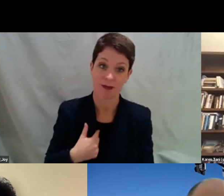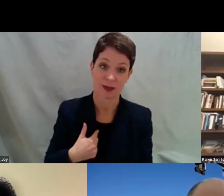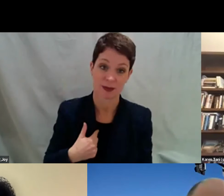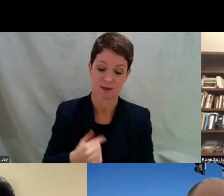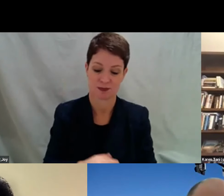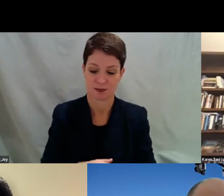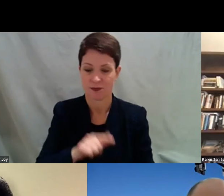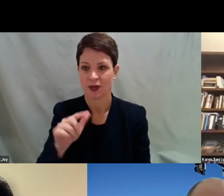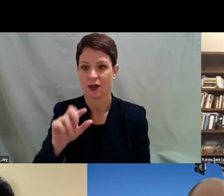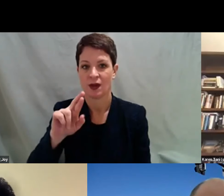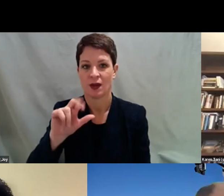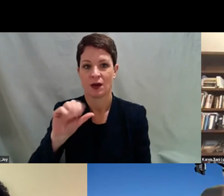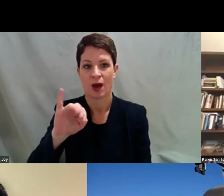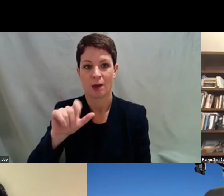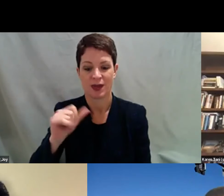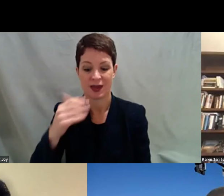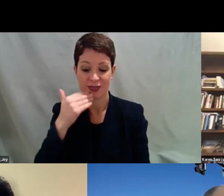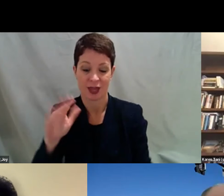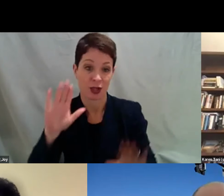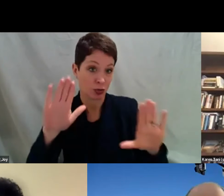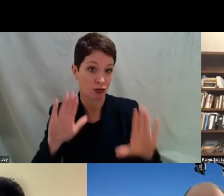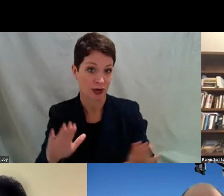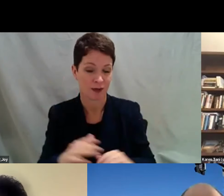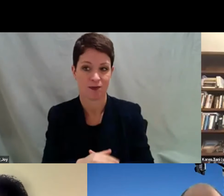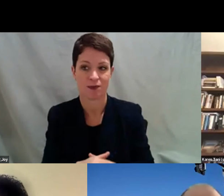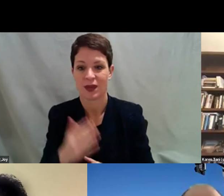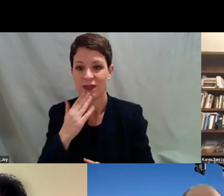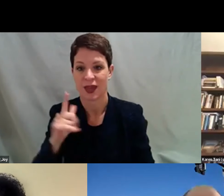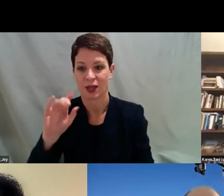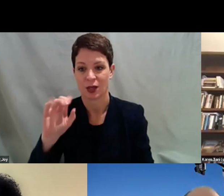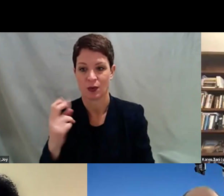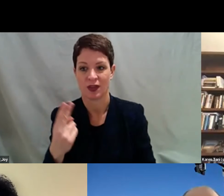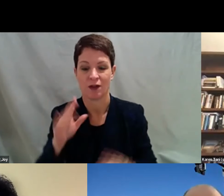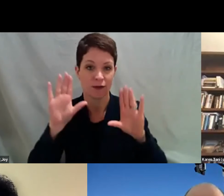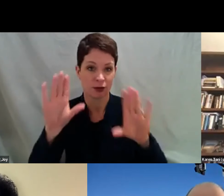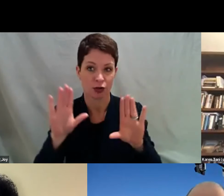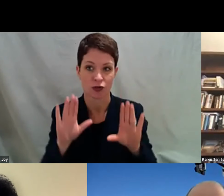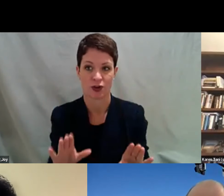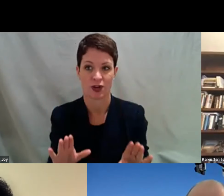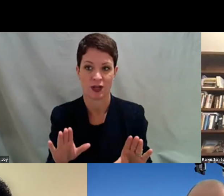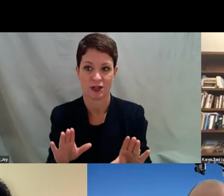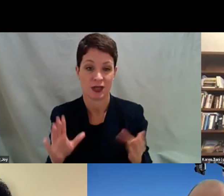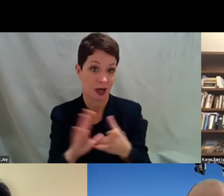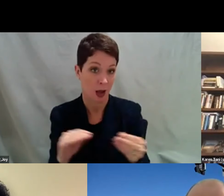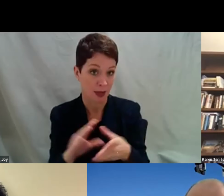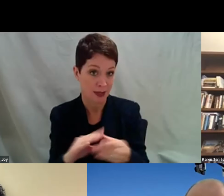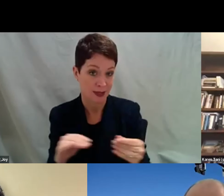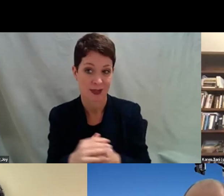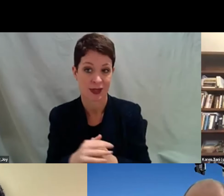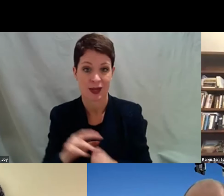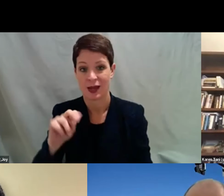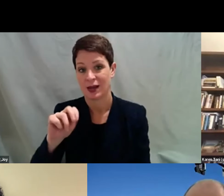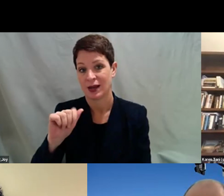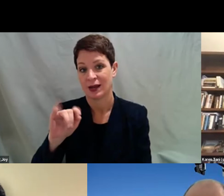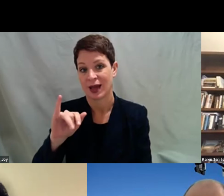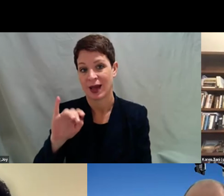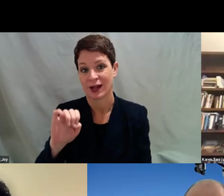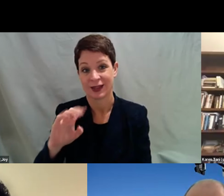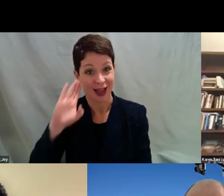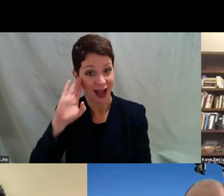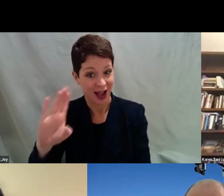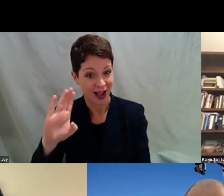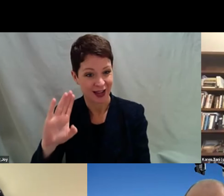This is Rabia. Great. Thank you. Thanks, Leah, for your great comments. And Natalie. Hi, Natalie.